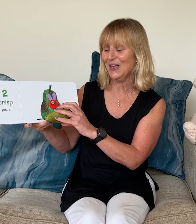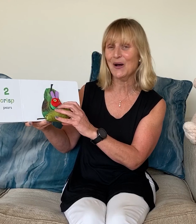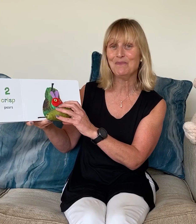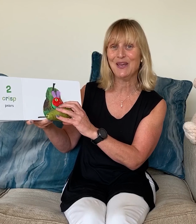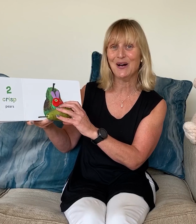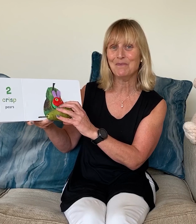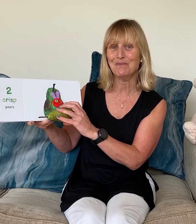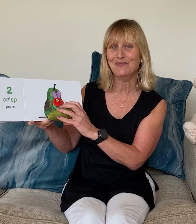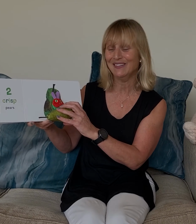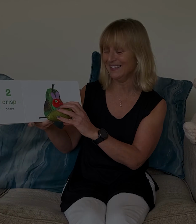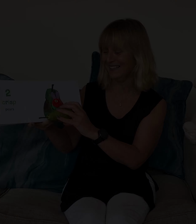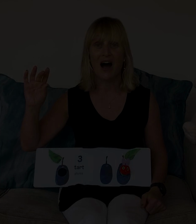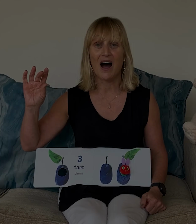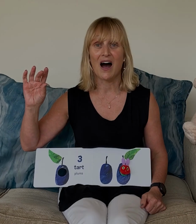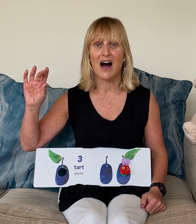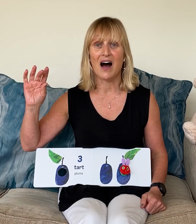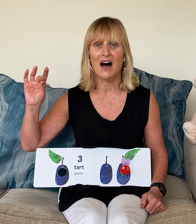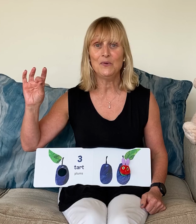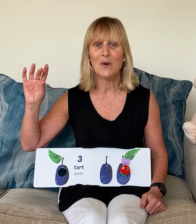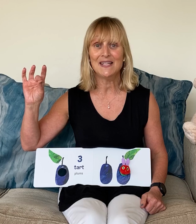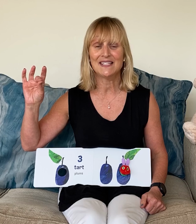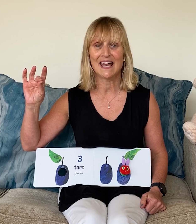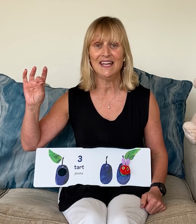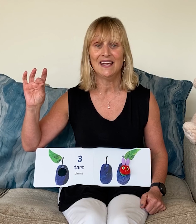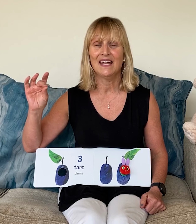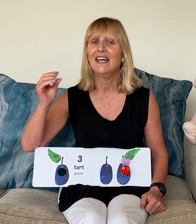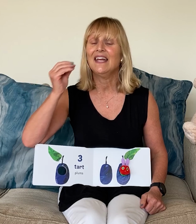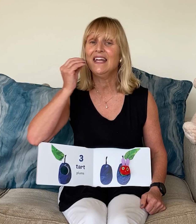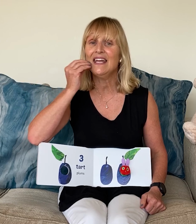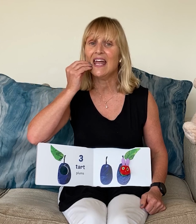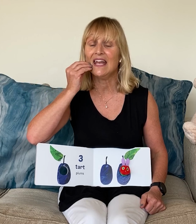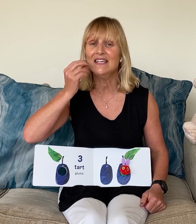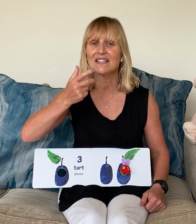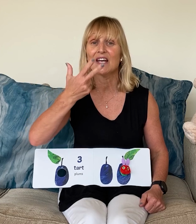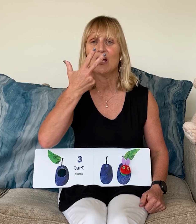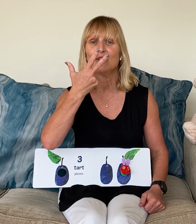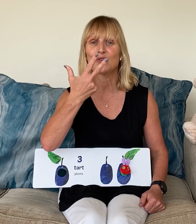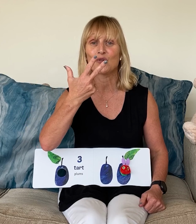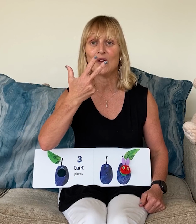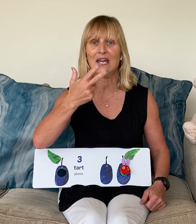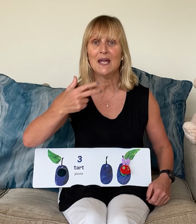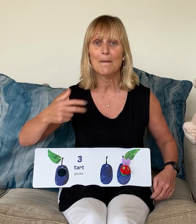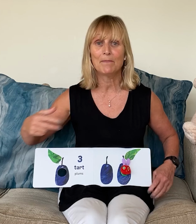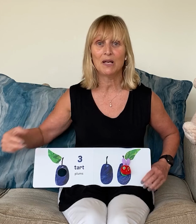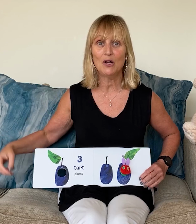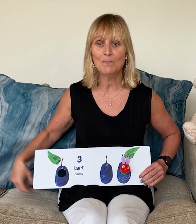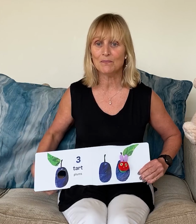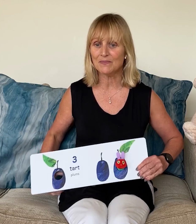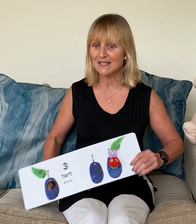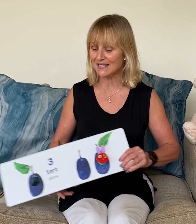Yum, yum. On Wednesday, he ate three plums.